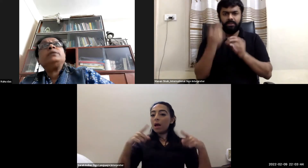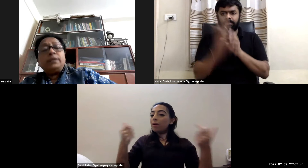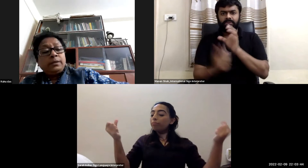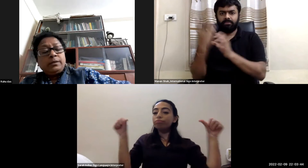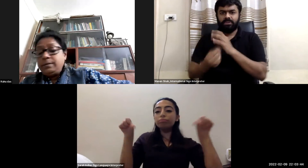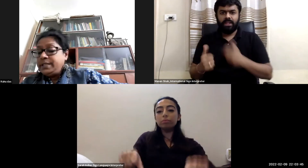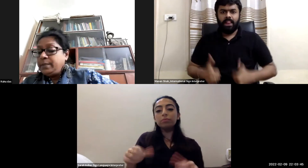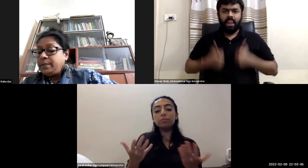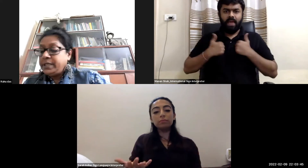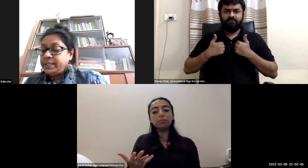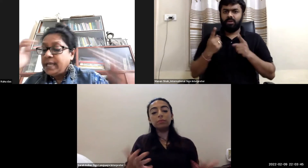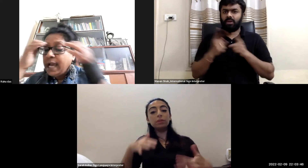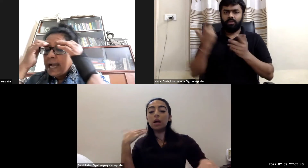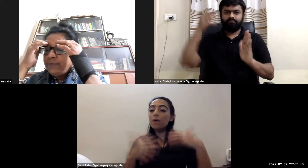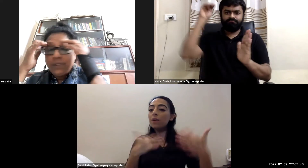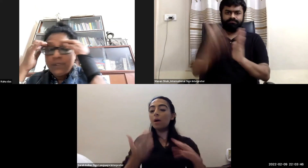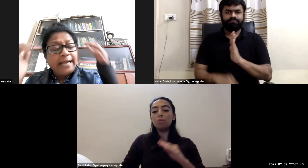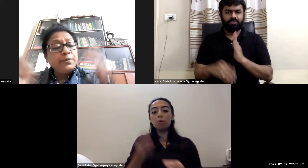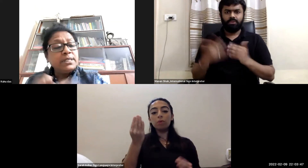living with disabilities.